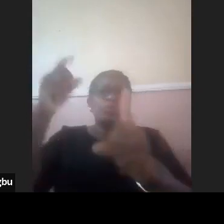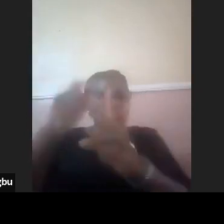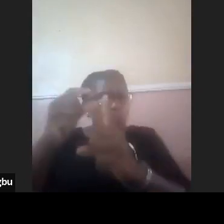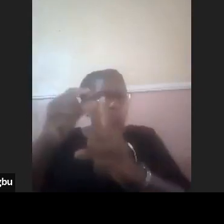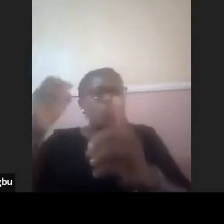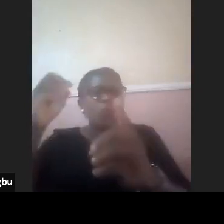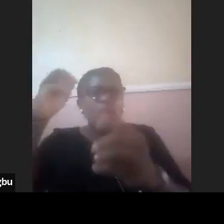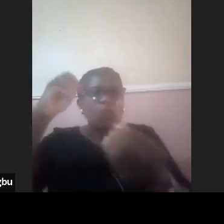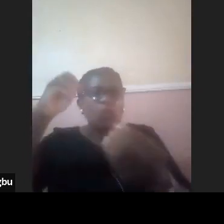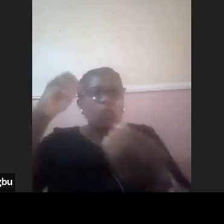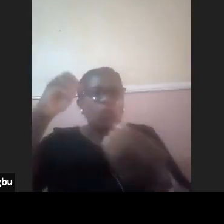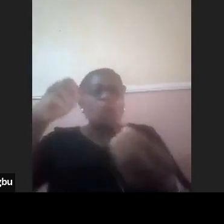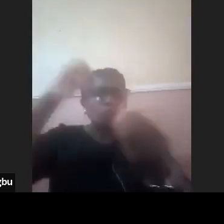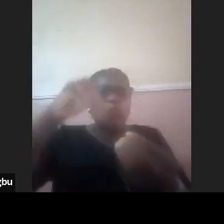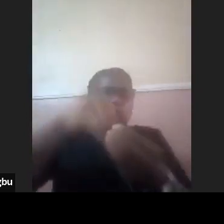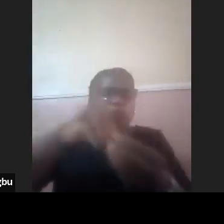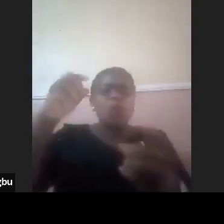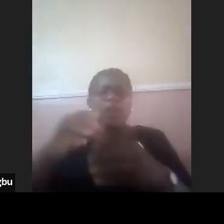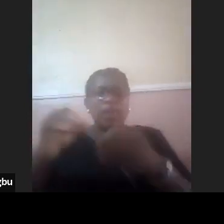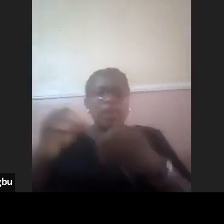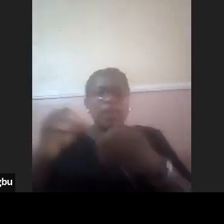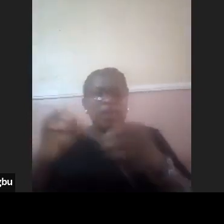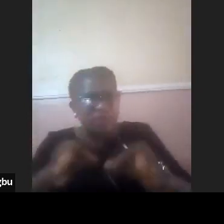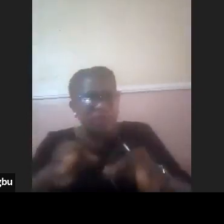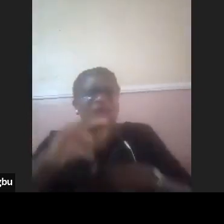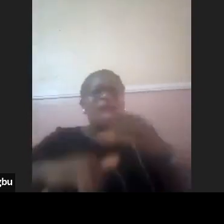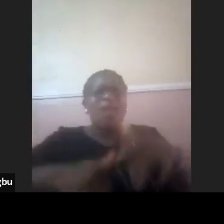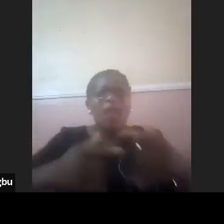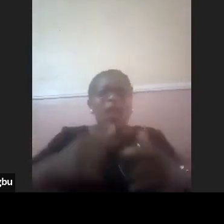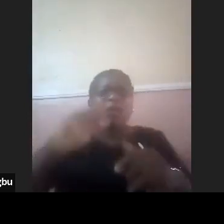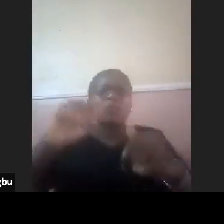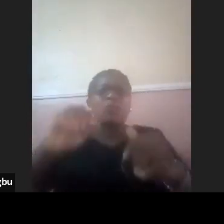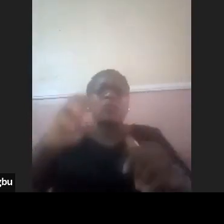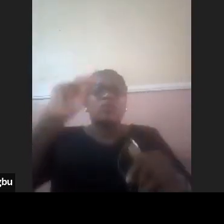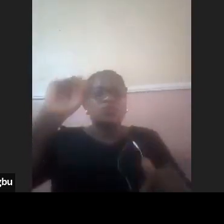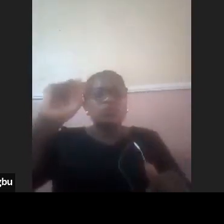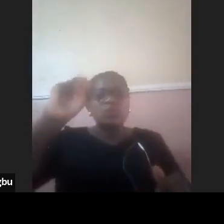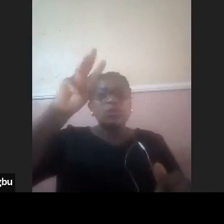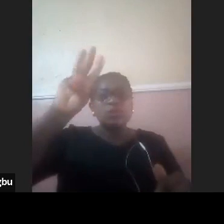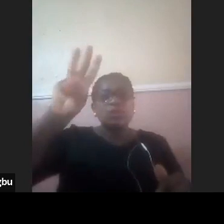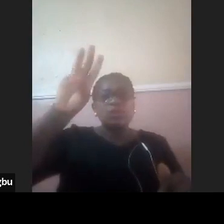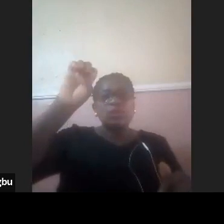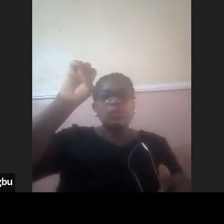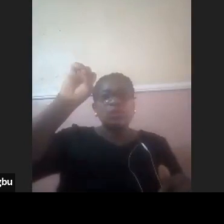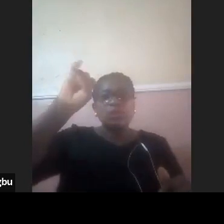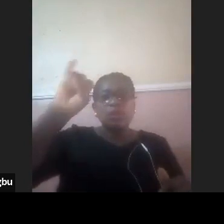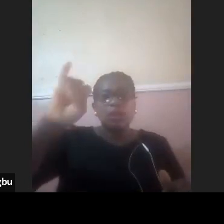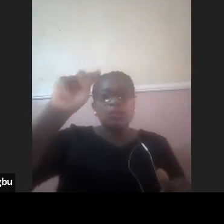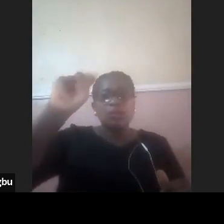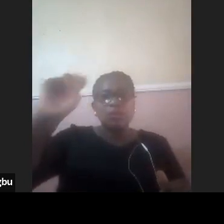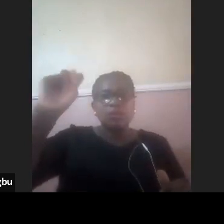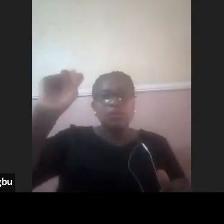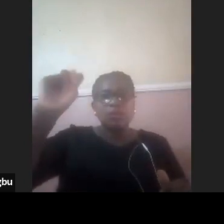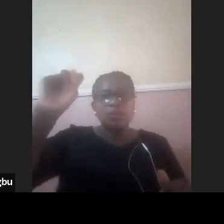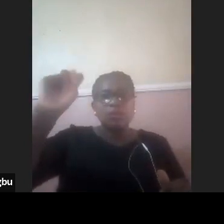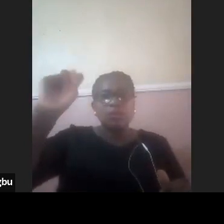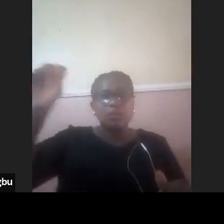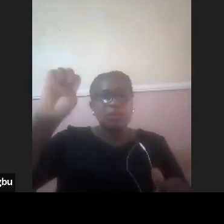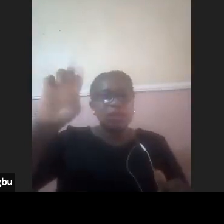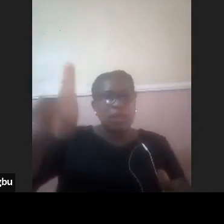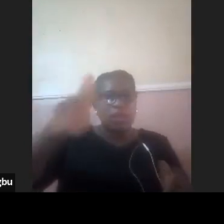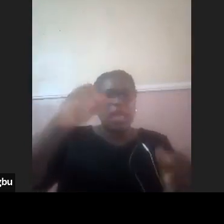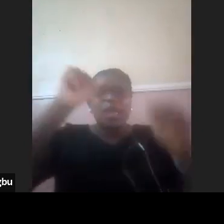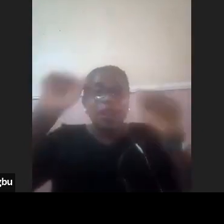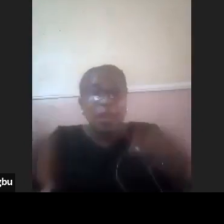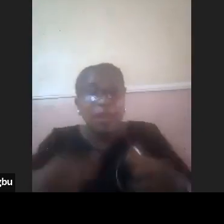For Twitter, for example, if I do a tweet and I get 100 retweets or 100